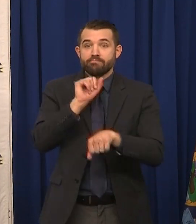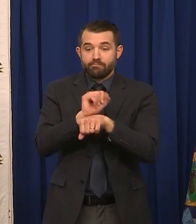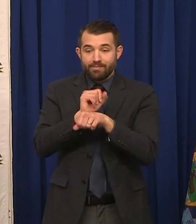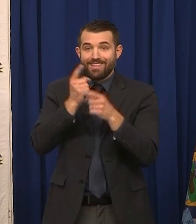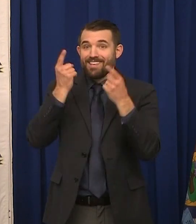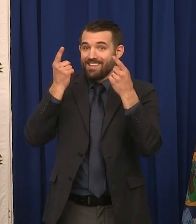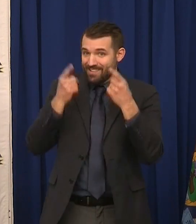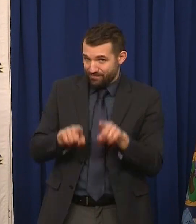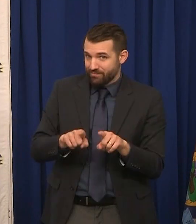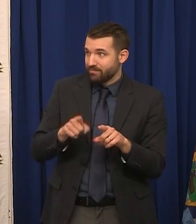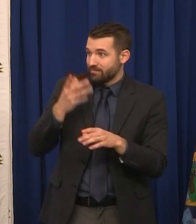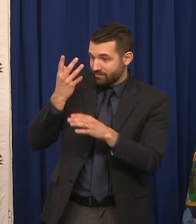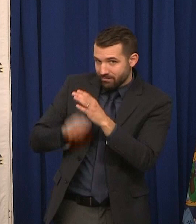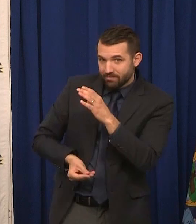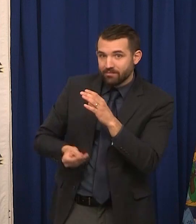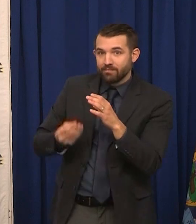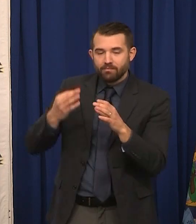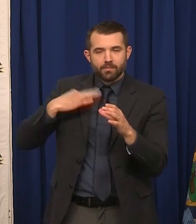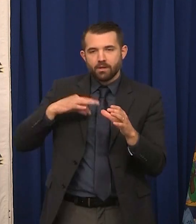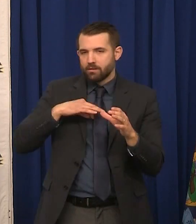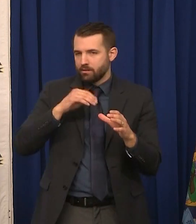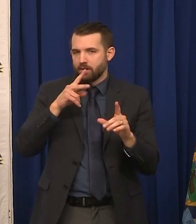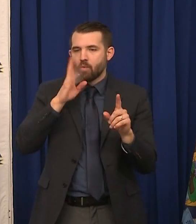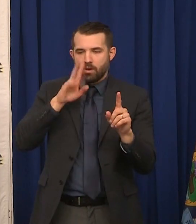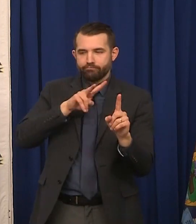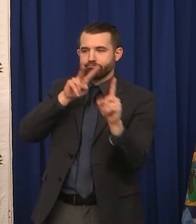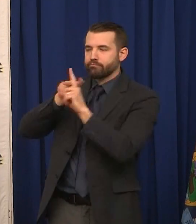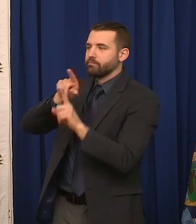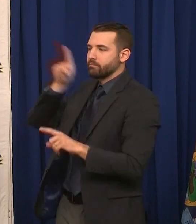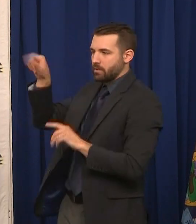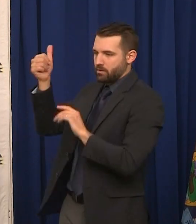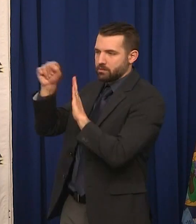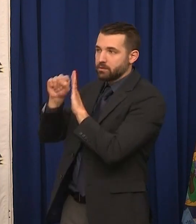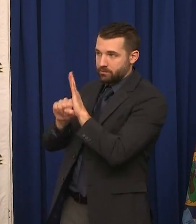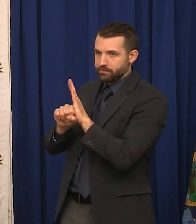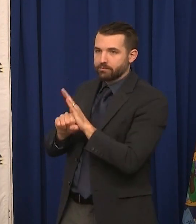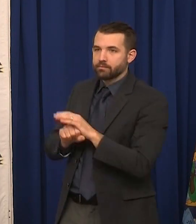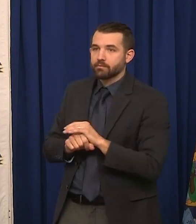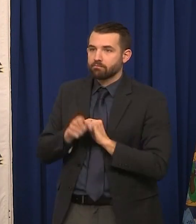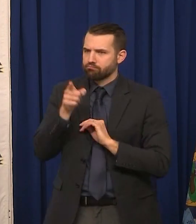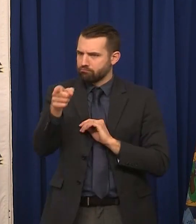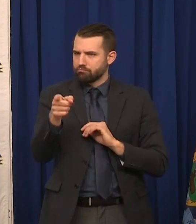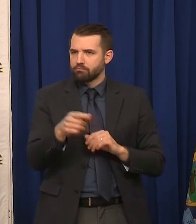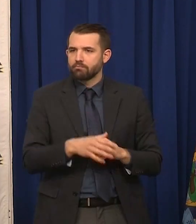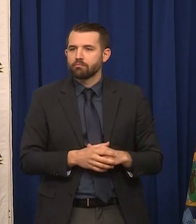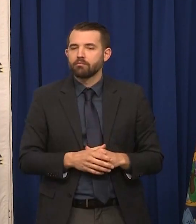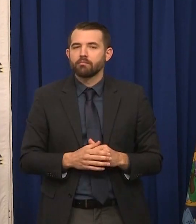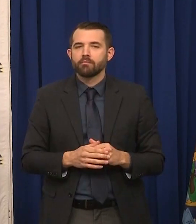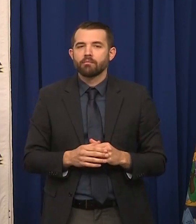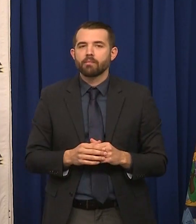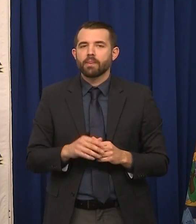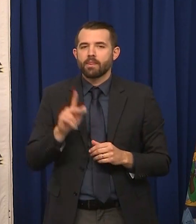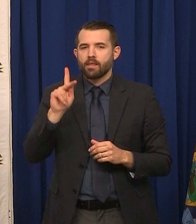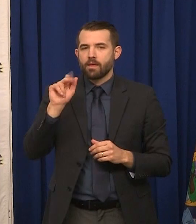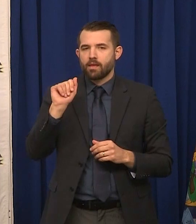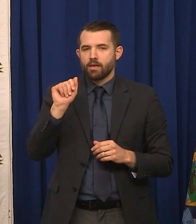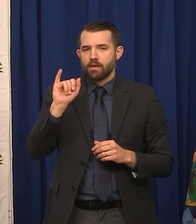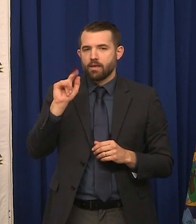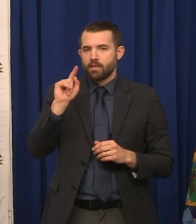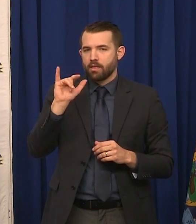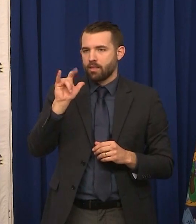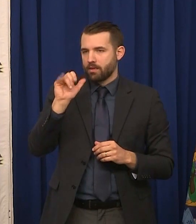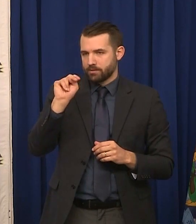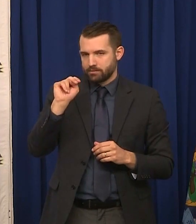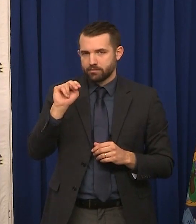state of permanent residence rather than on the Maine CDC numbers. So I'm going to turn back to Caitlin. Two short questions. Can you